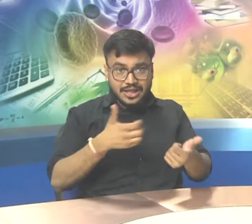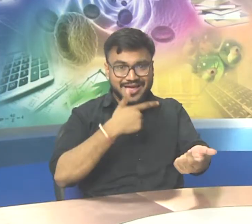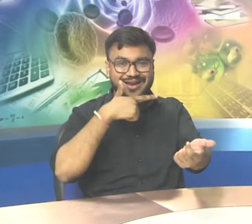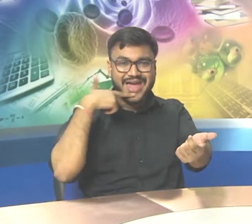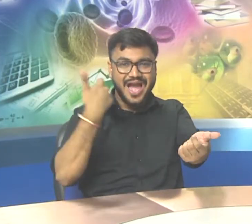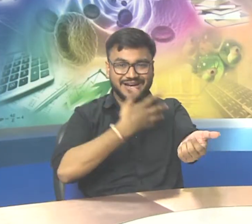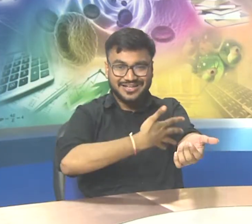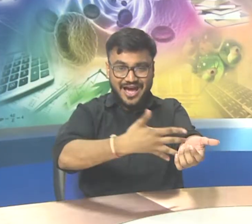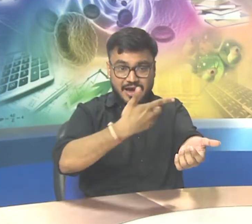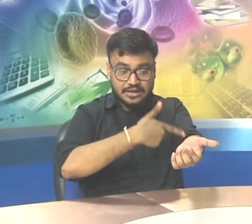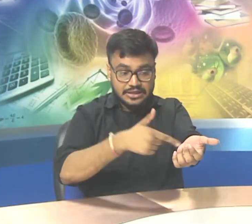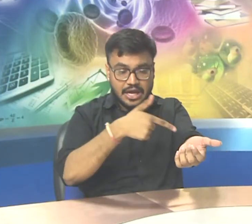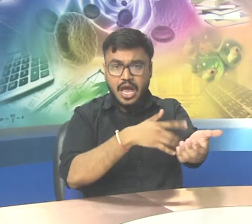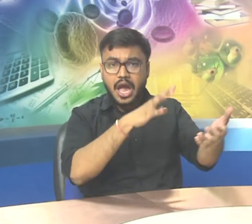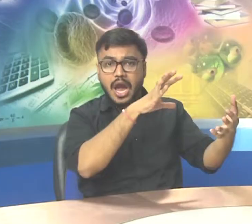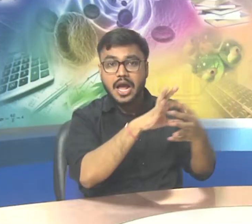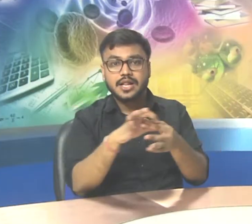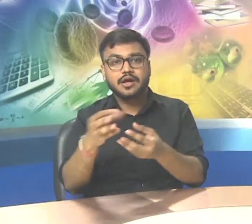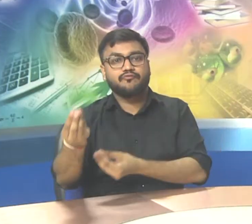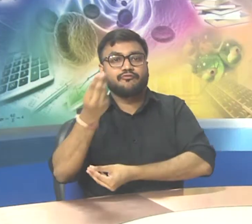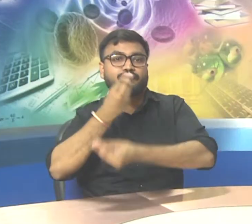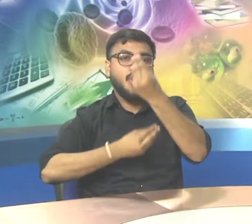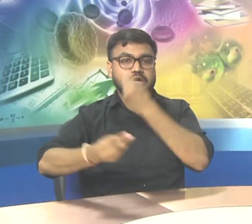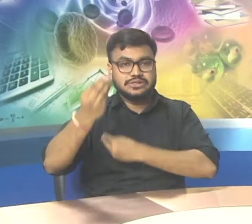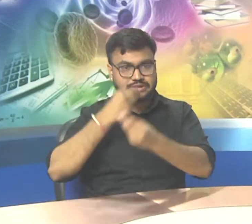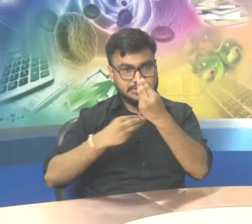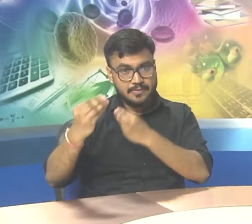After that, nutrients are absorbed into the blood.